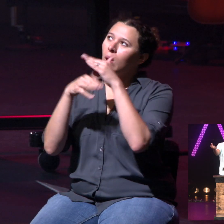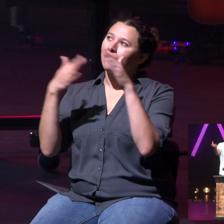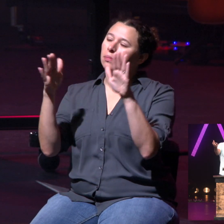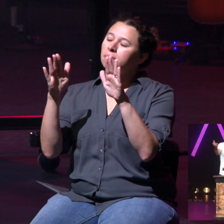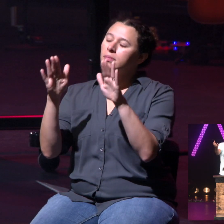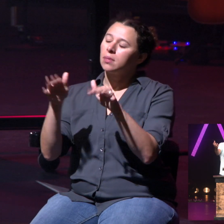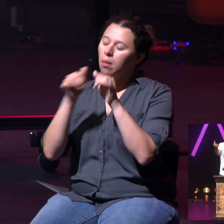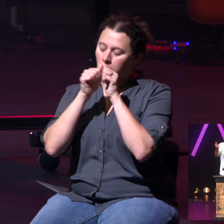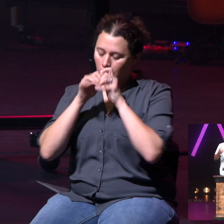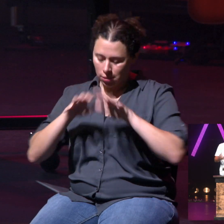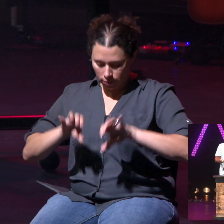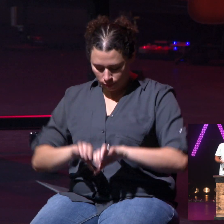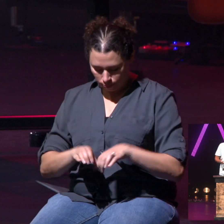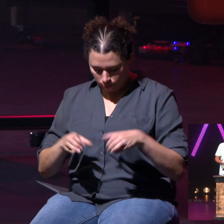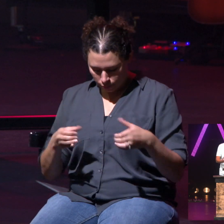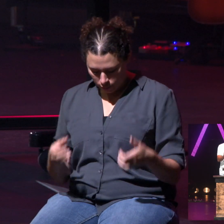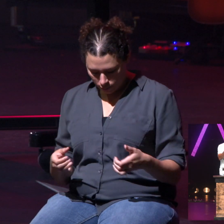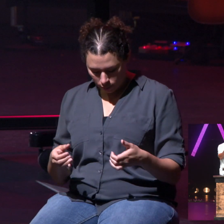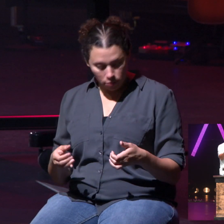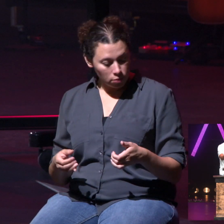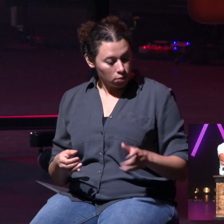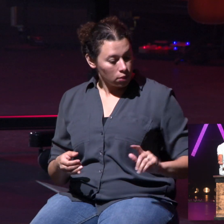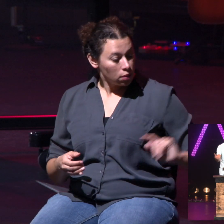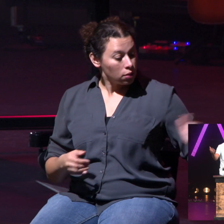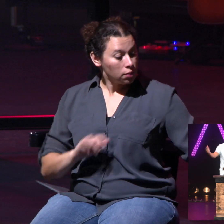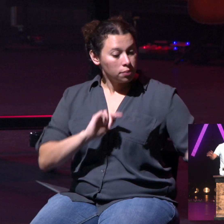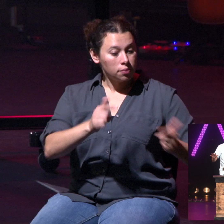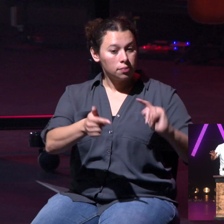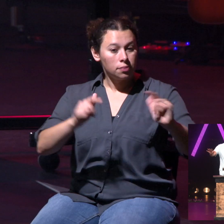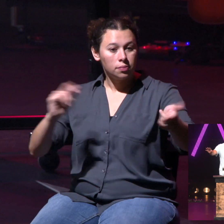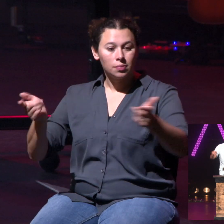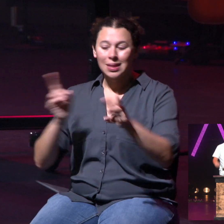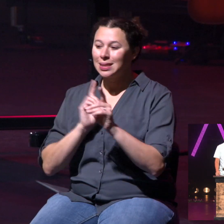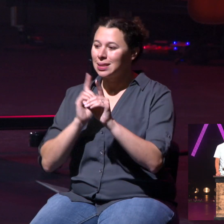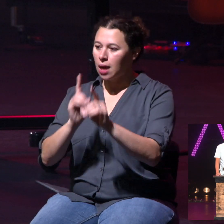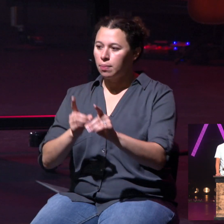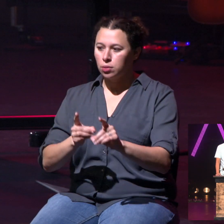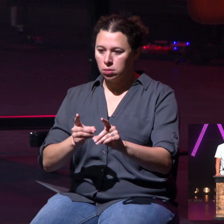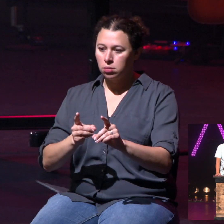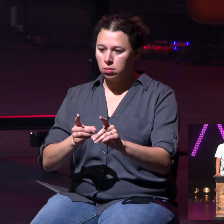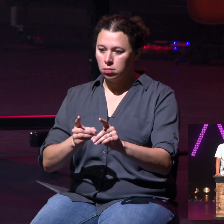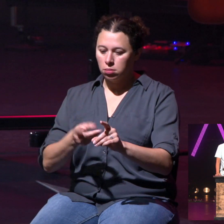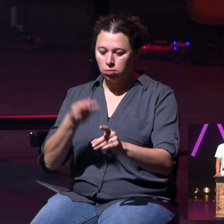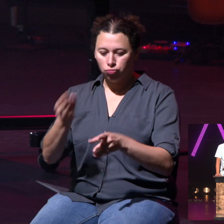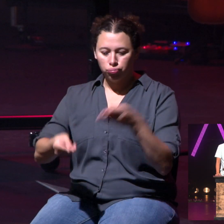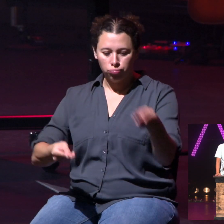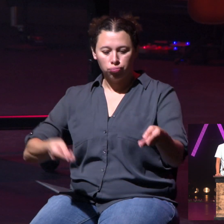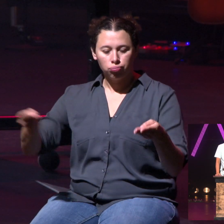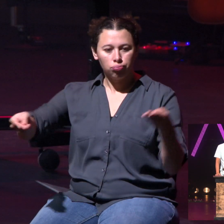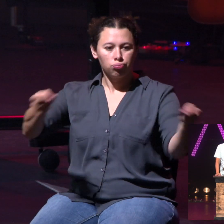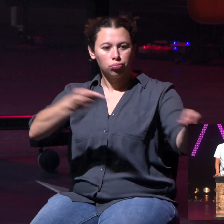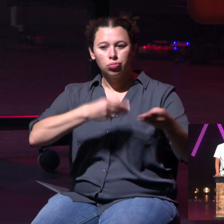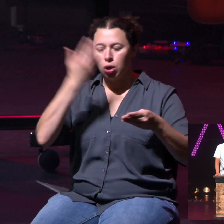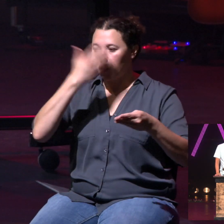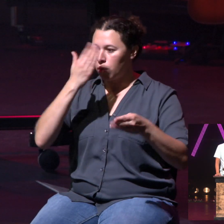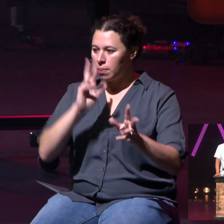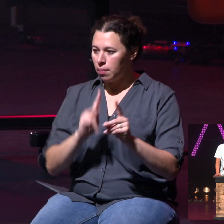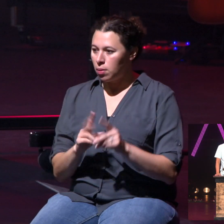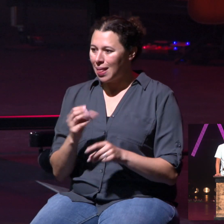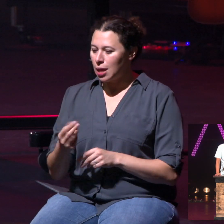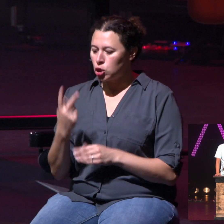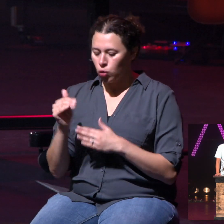broke the loaves, and then he gave them to the disciples to set before the people. And he divided the 2 fish among them